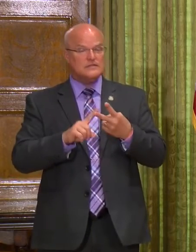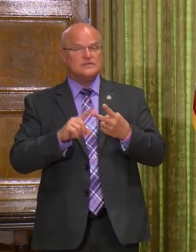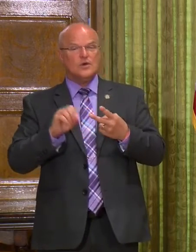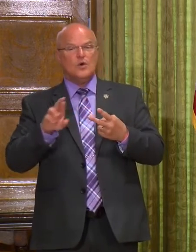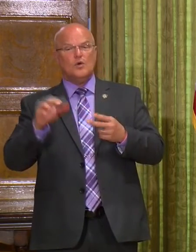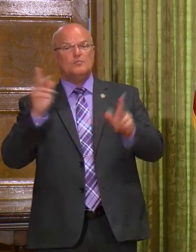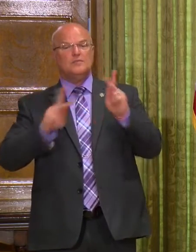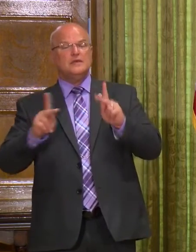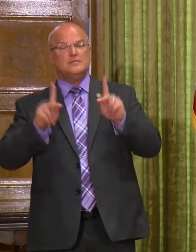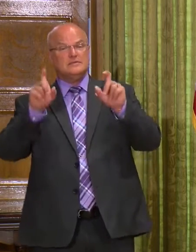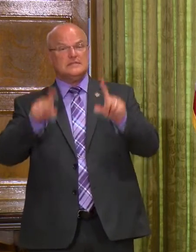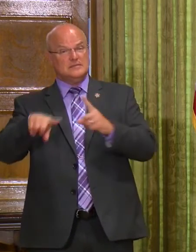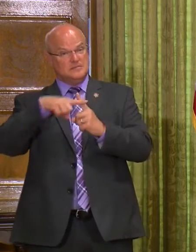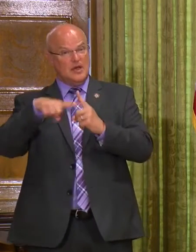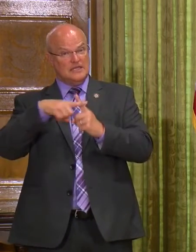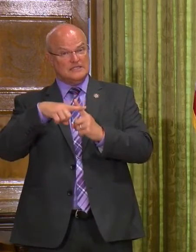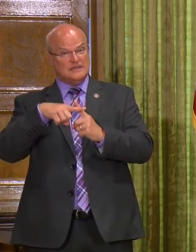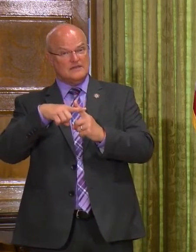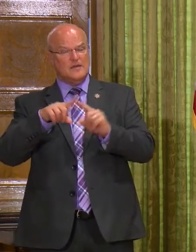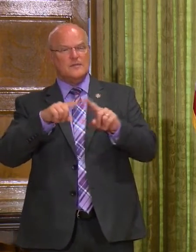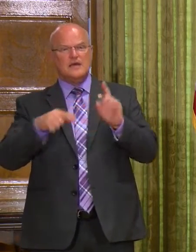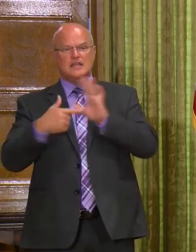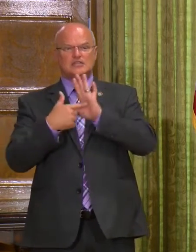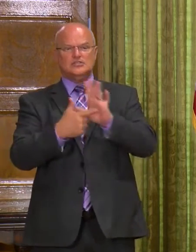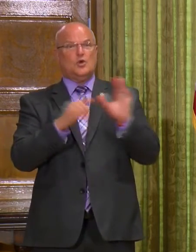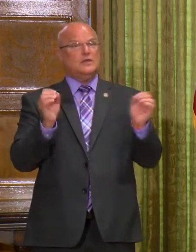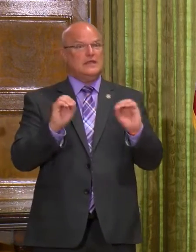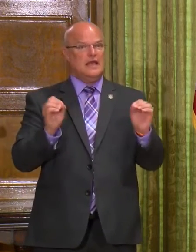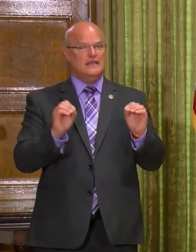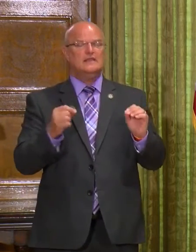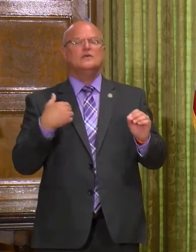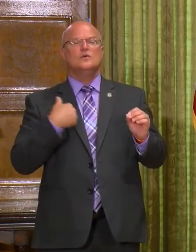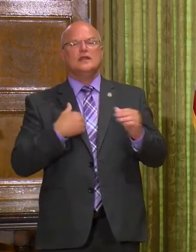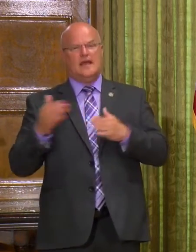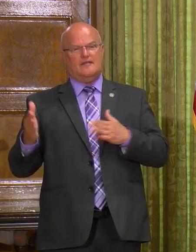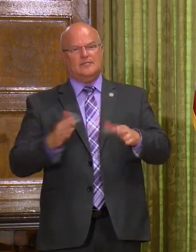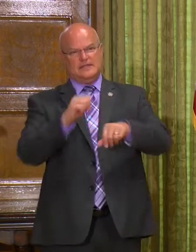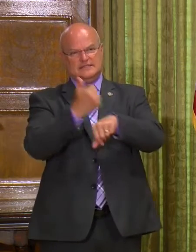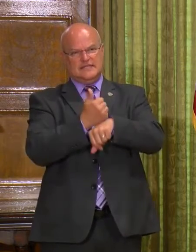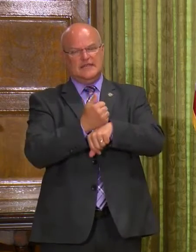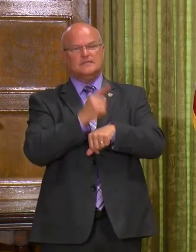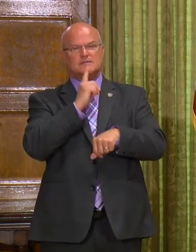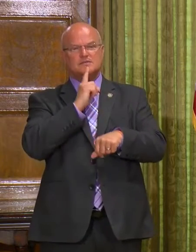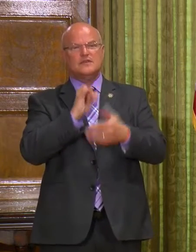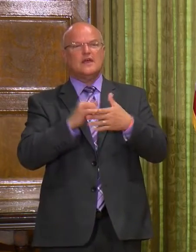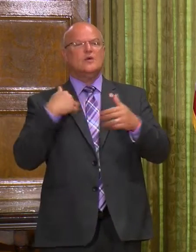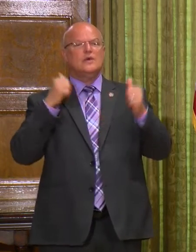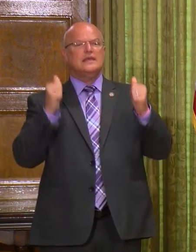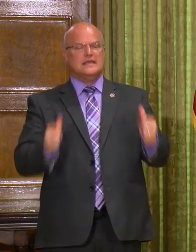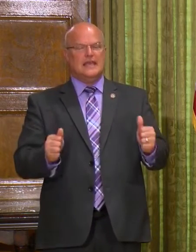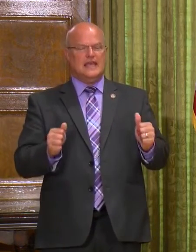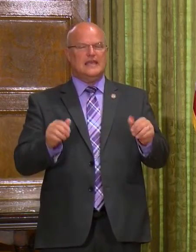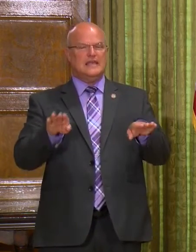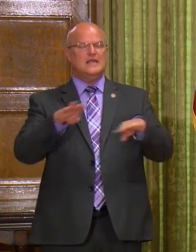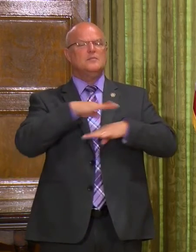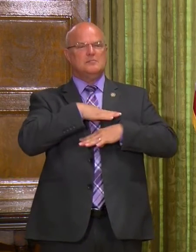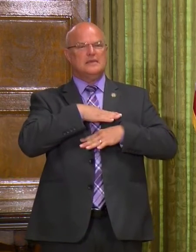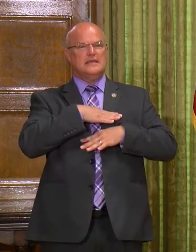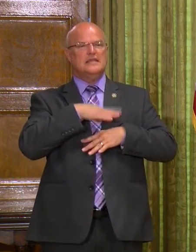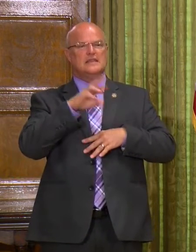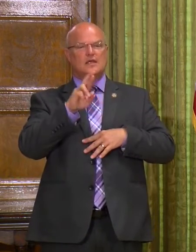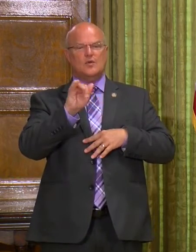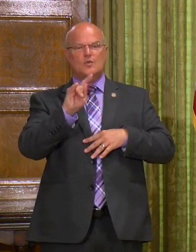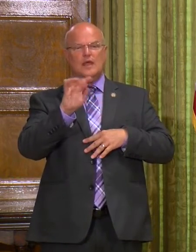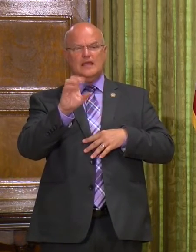employees do test positive but have been asymptomatic, that we will have plans in place to ensure that we're able to meet ratios and have